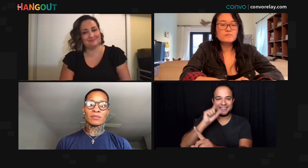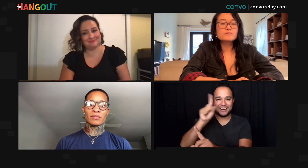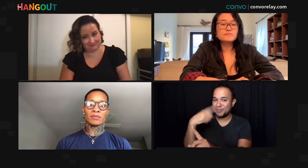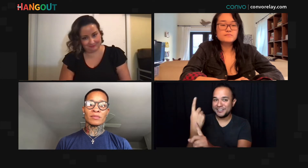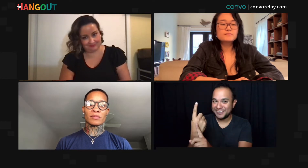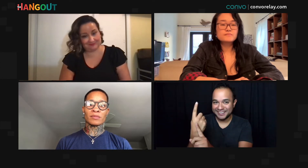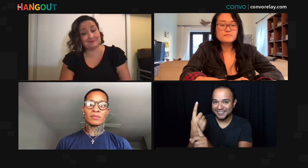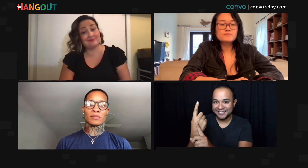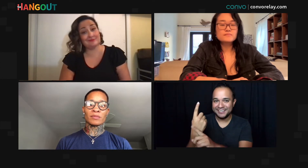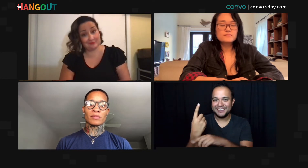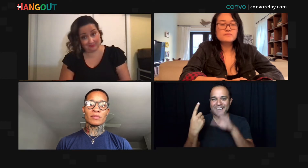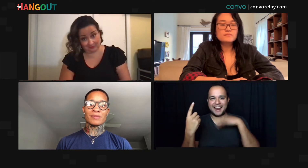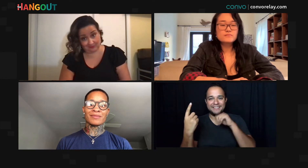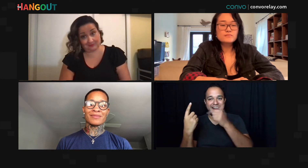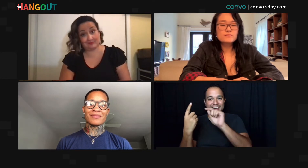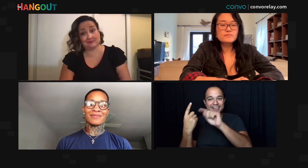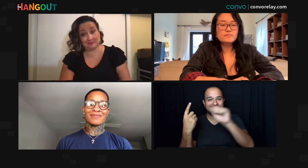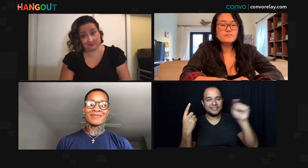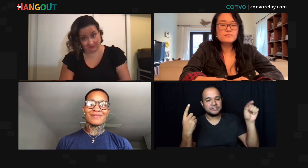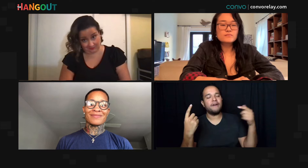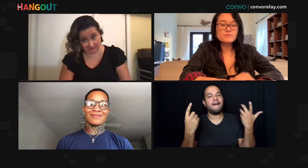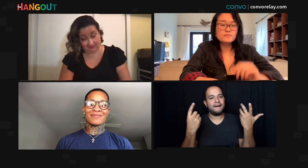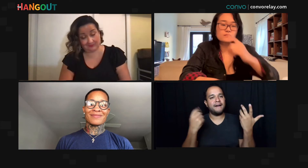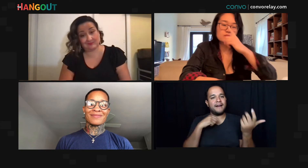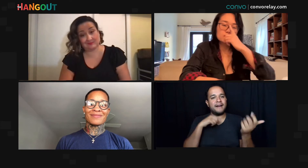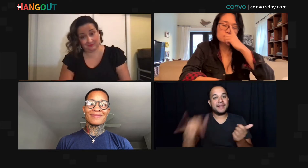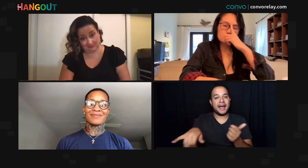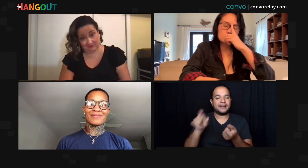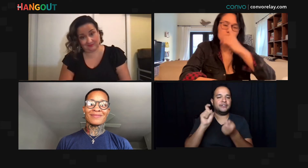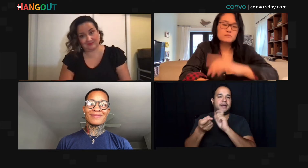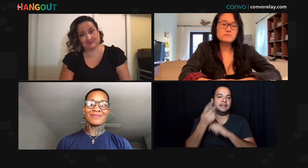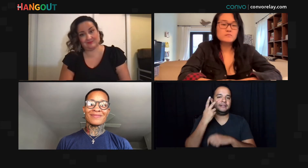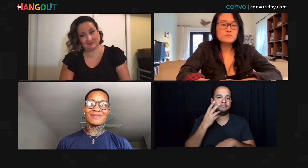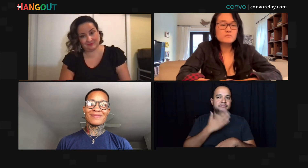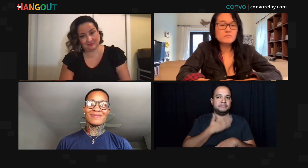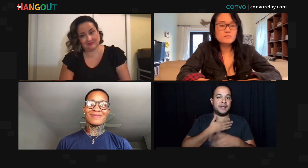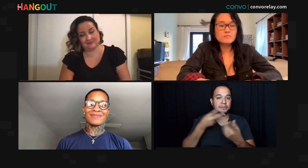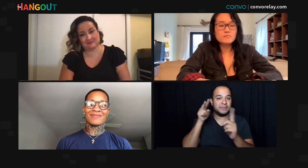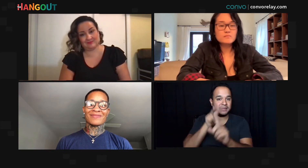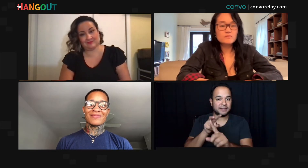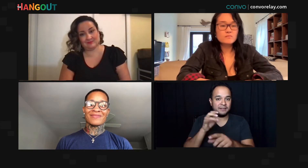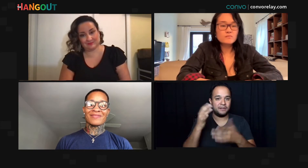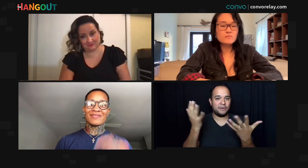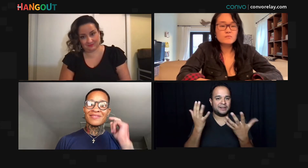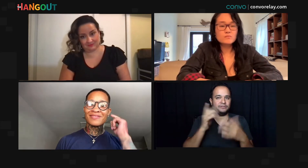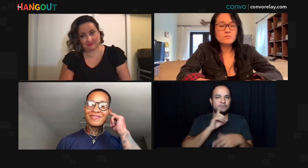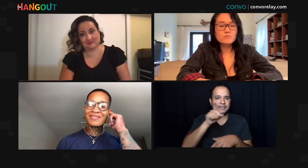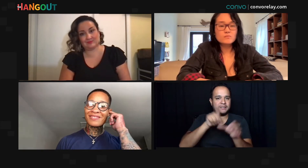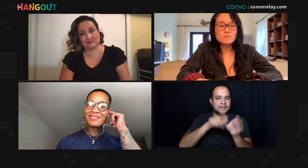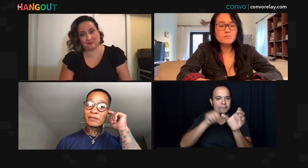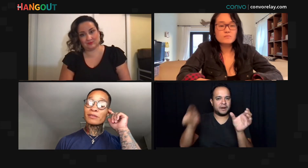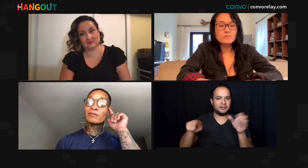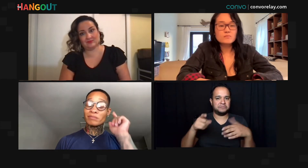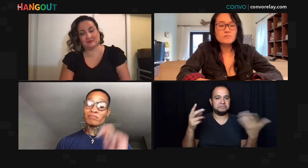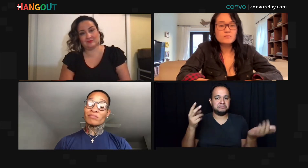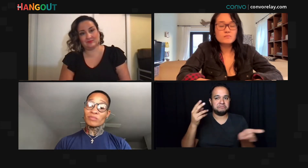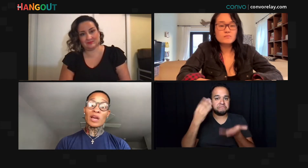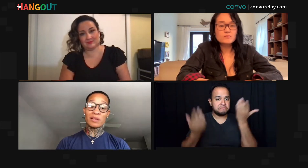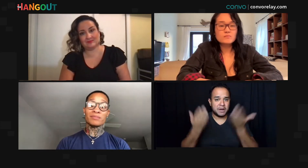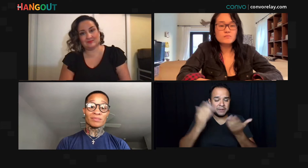seeing coming out day. So, and that friend wasn't the only one. There were other people who felt the same way. And I think that has changed because in